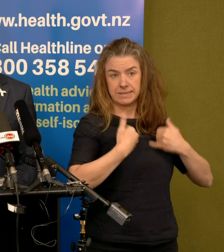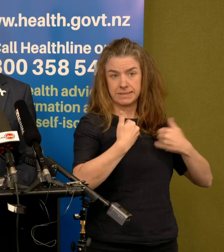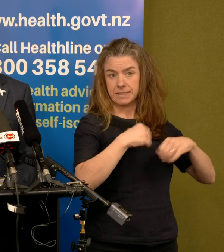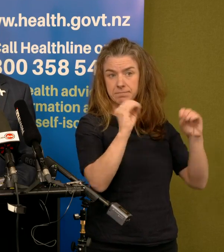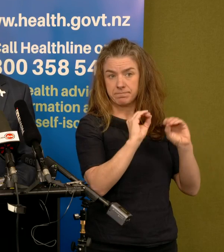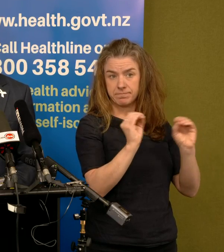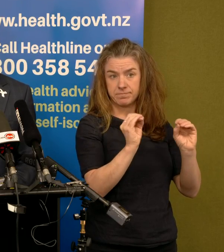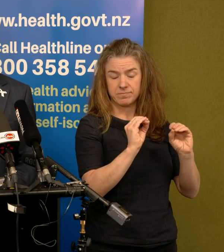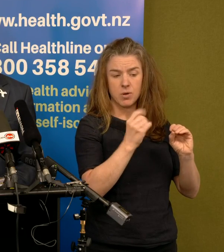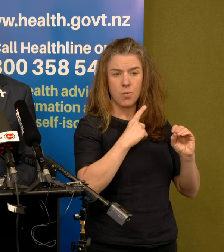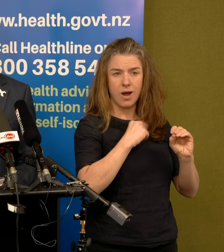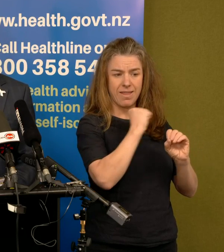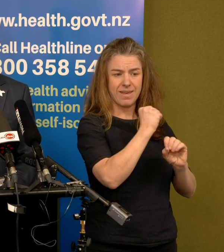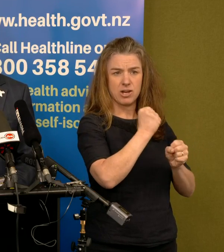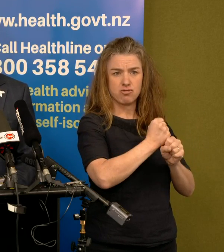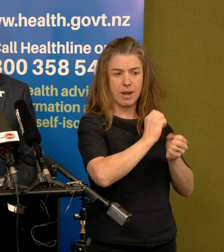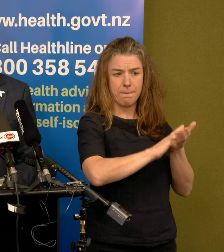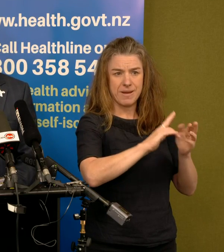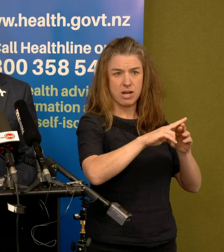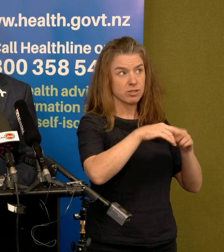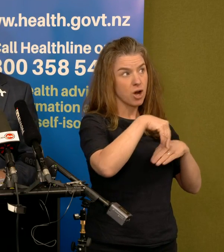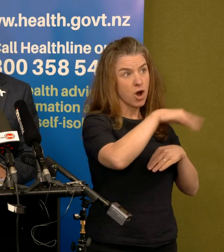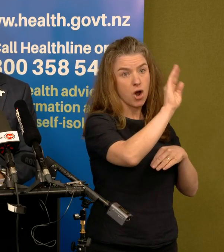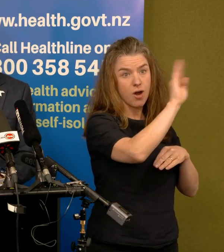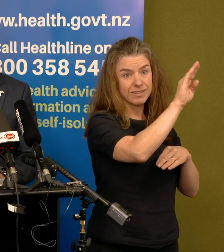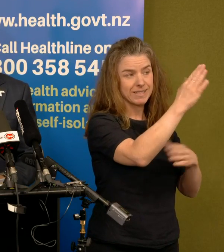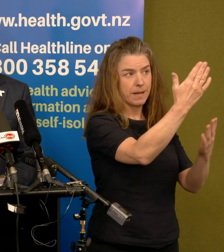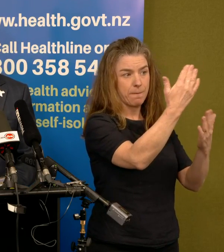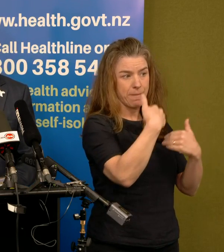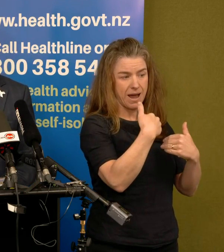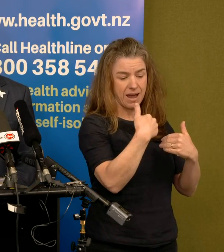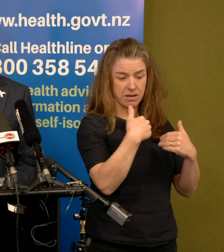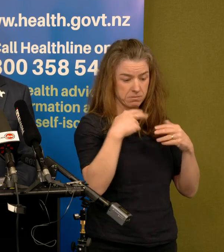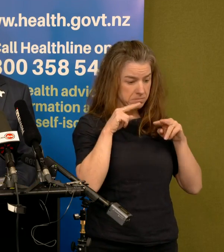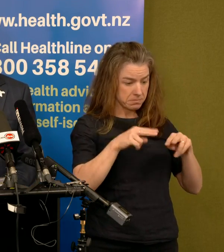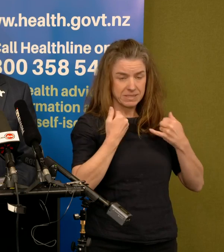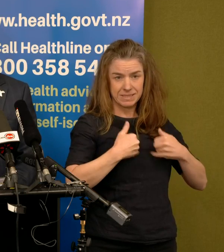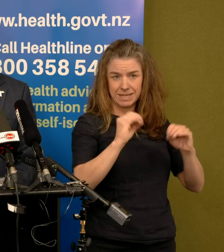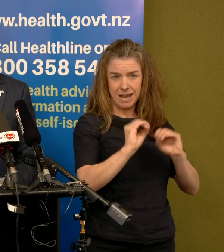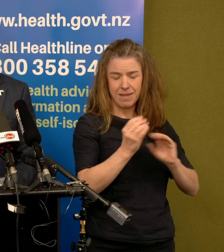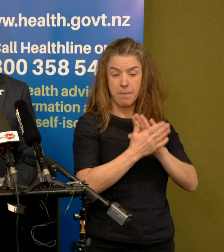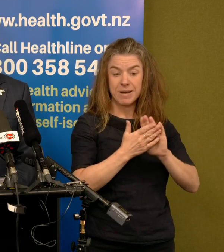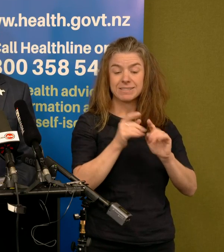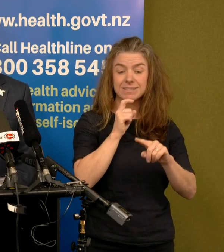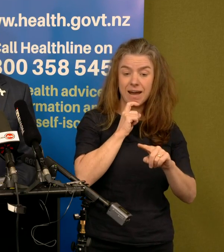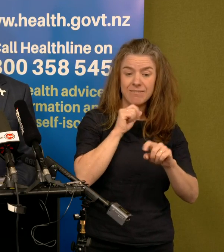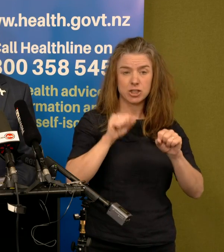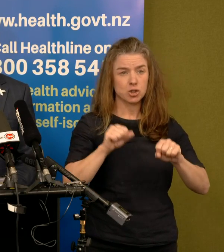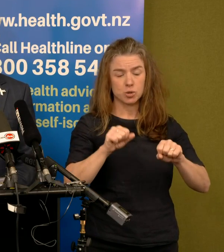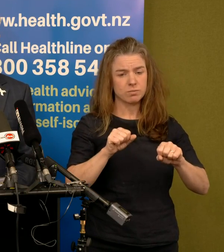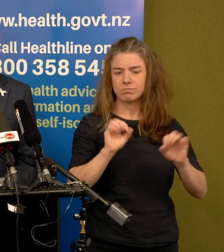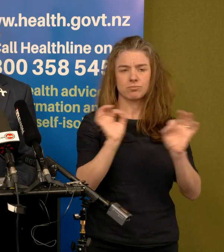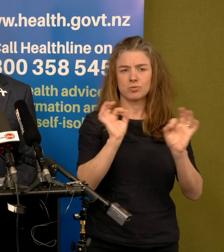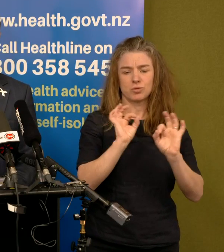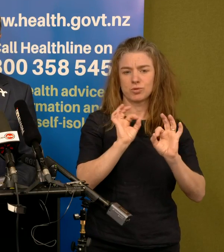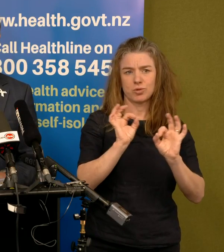their grandparents arrived back from overseas. So there is no risk to students or staff at either of these schools. As I say,